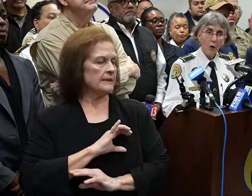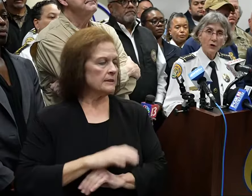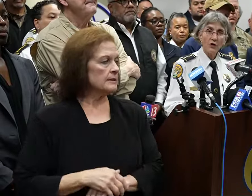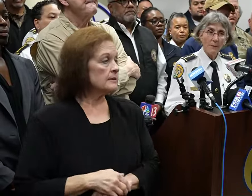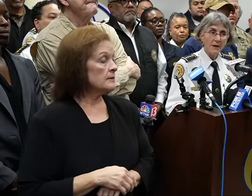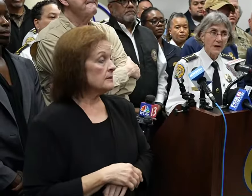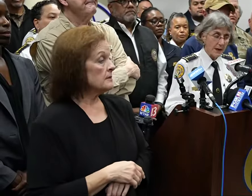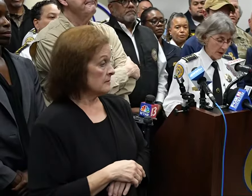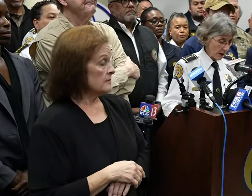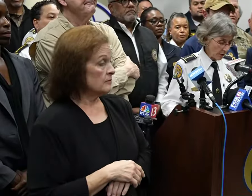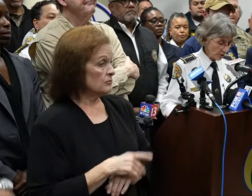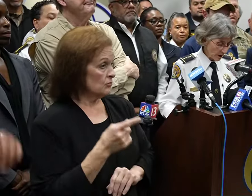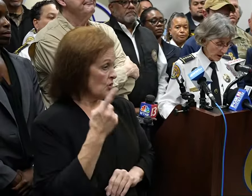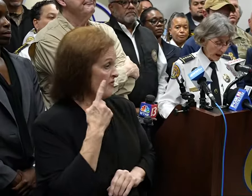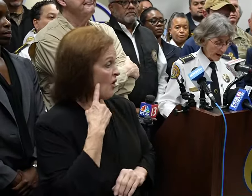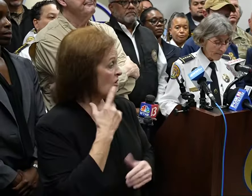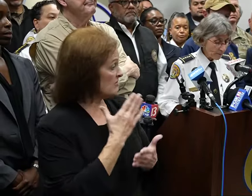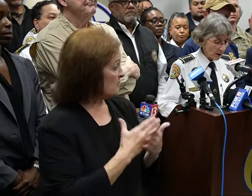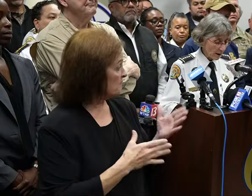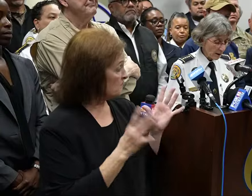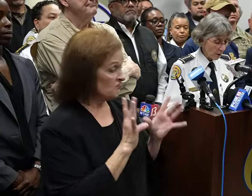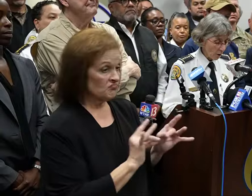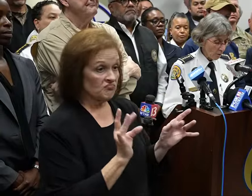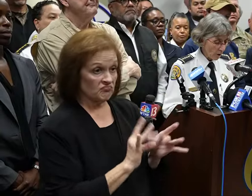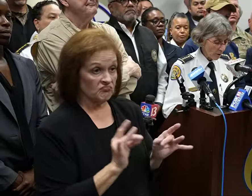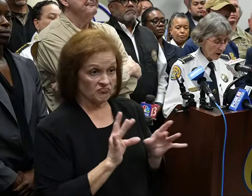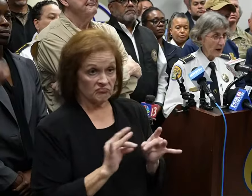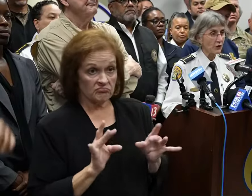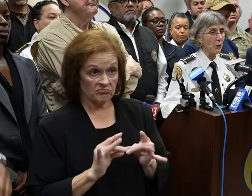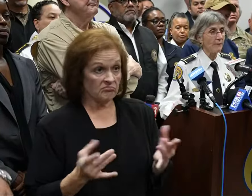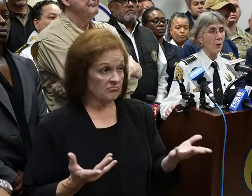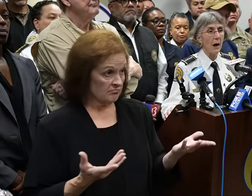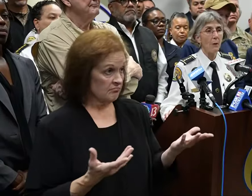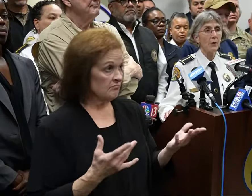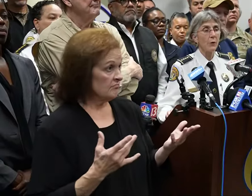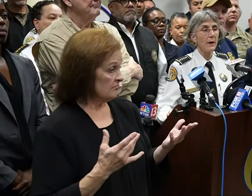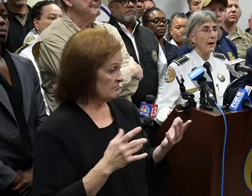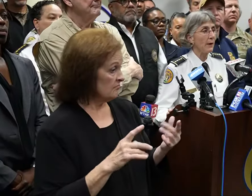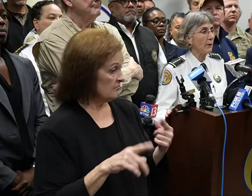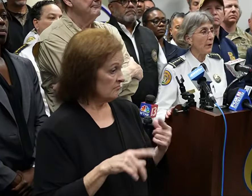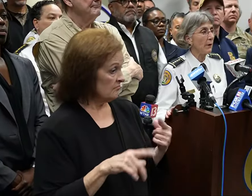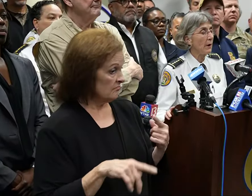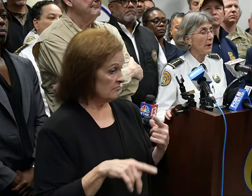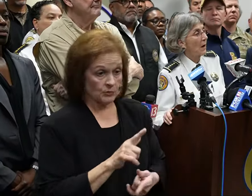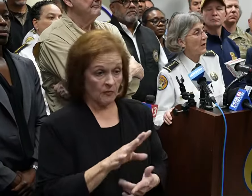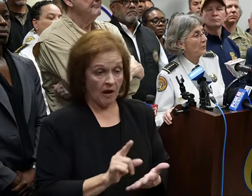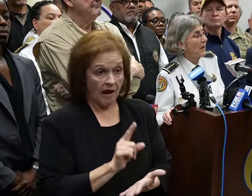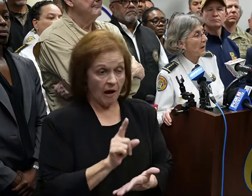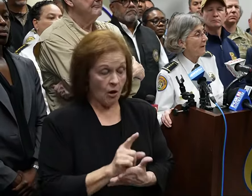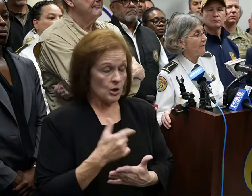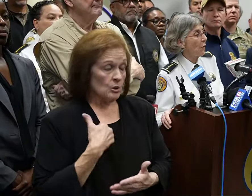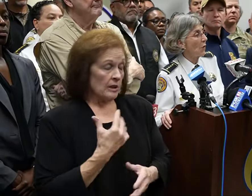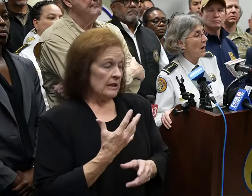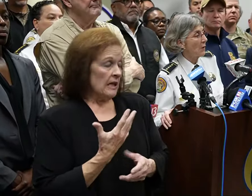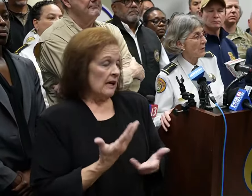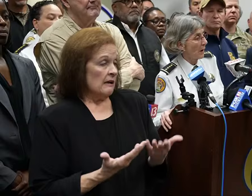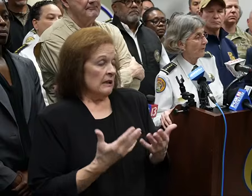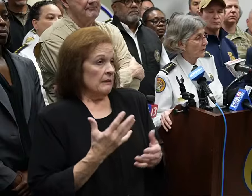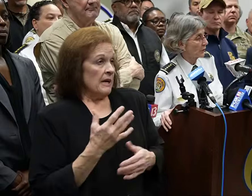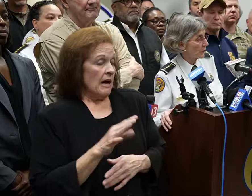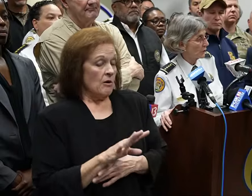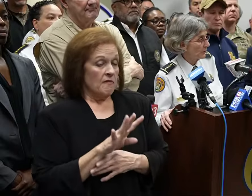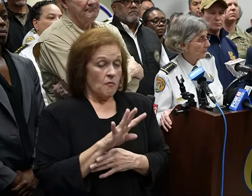know, you've heard some of the details today, and over the last 24 hours, we had approximately